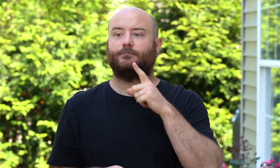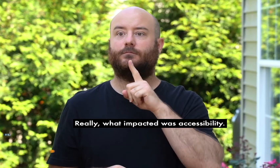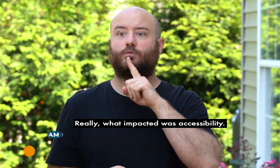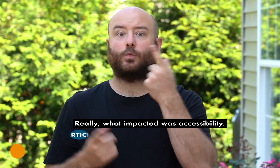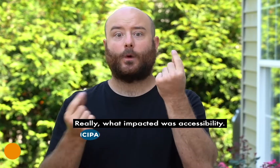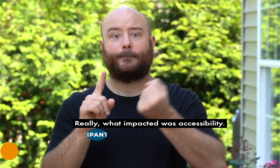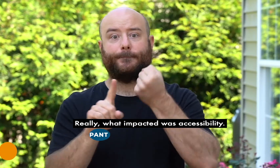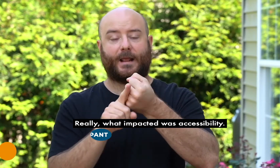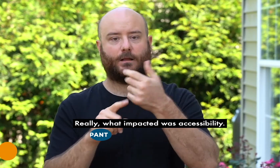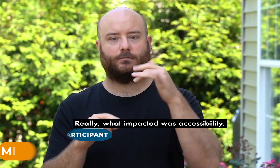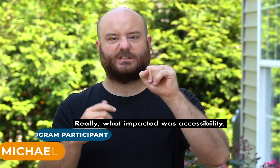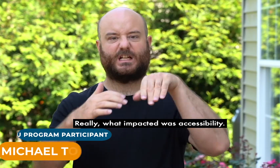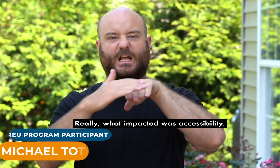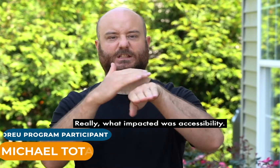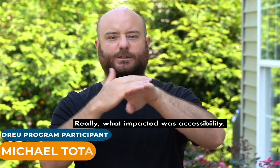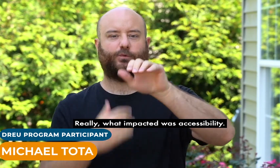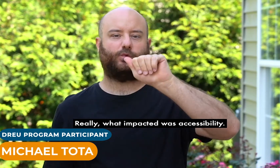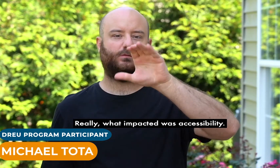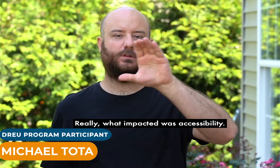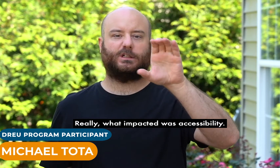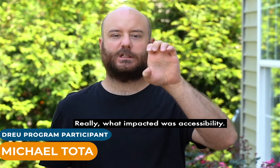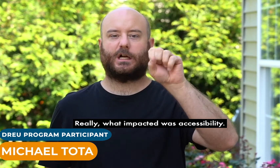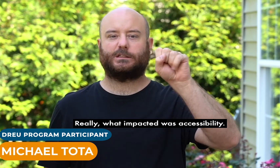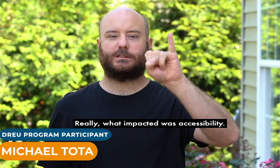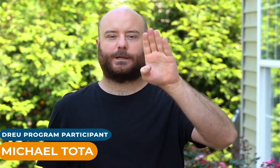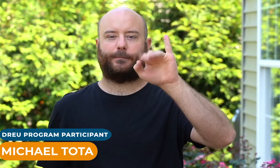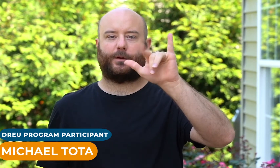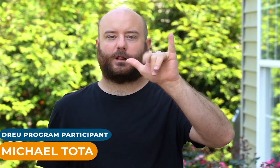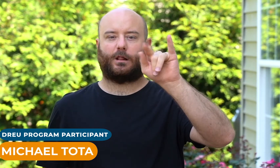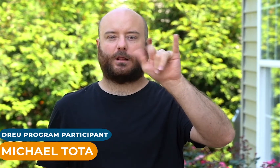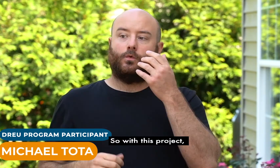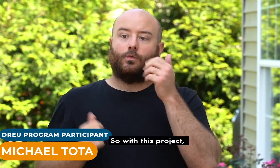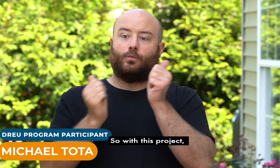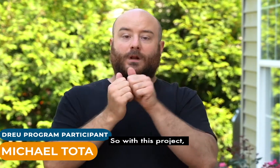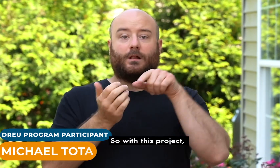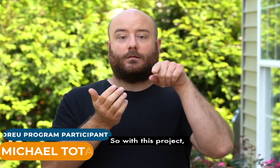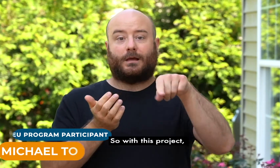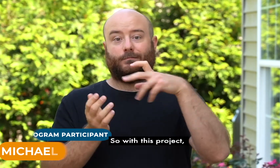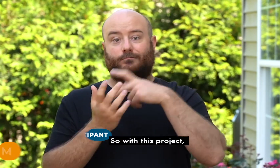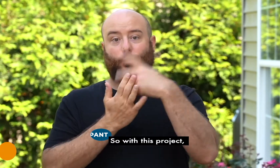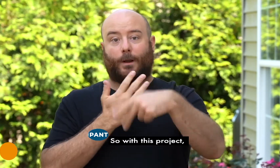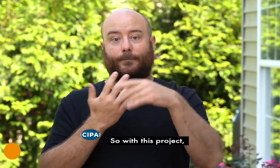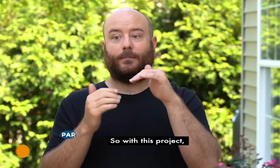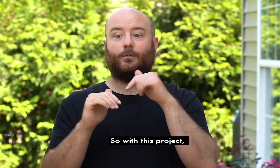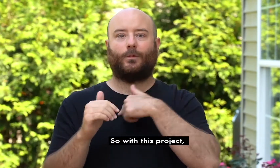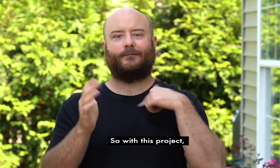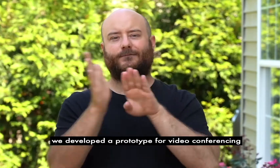Really, what impacted was accessibility. So, with this project, we